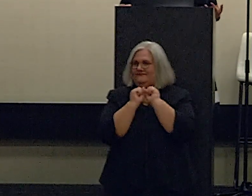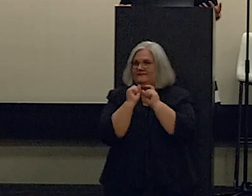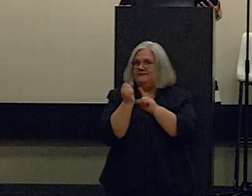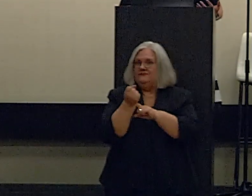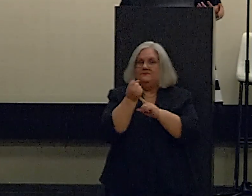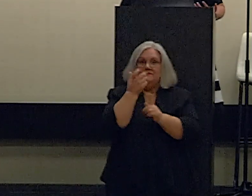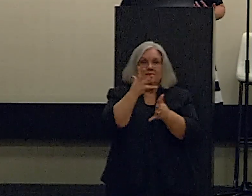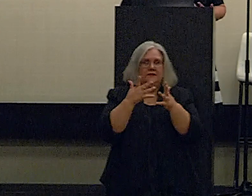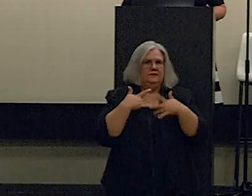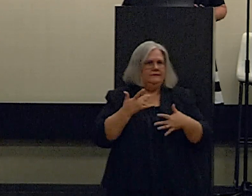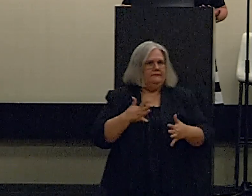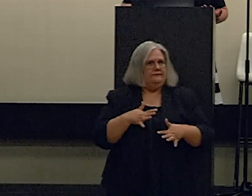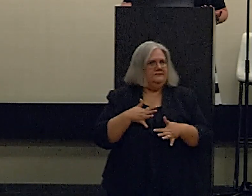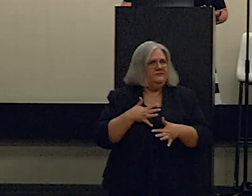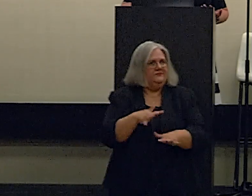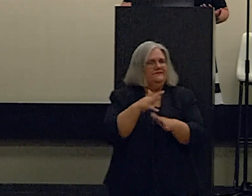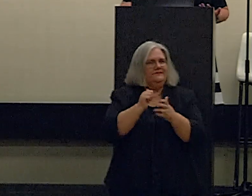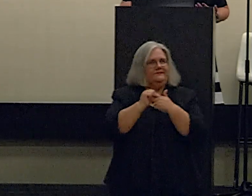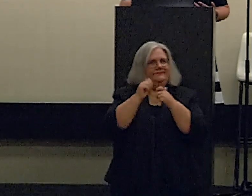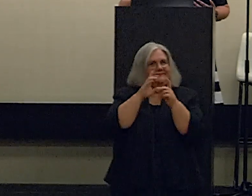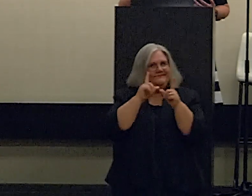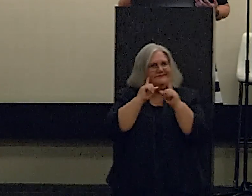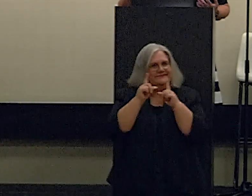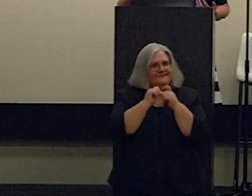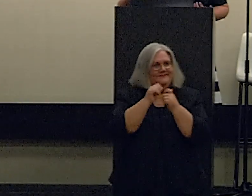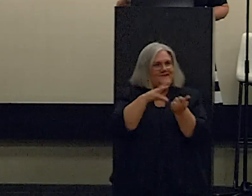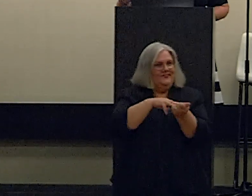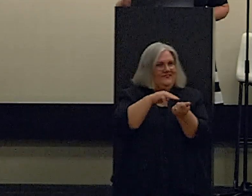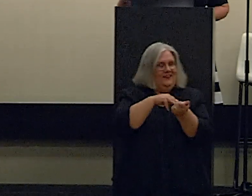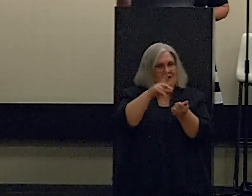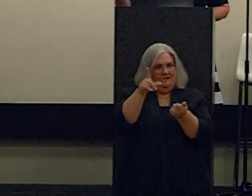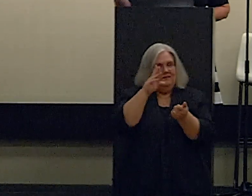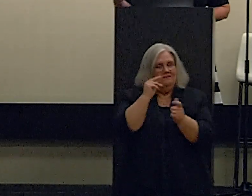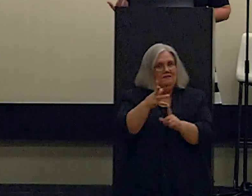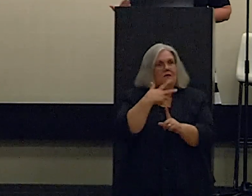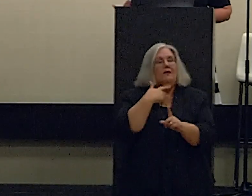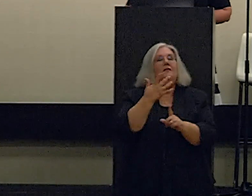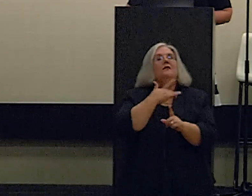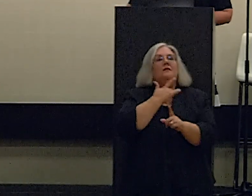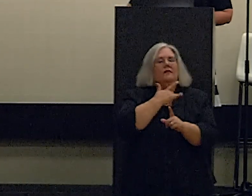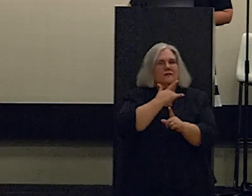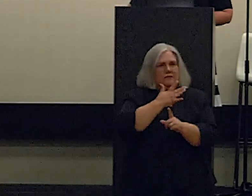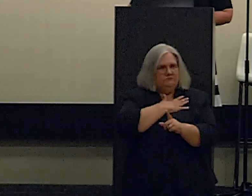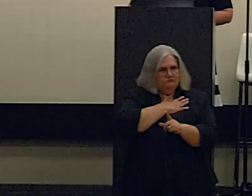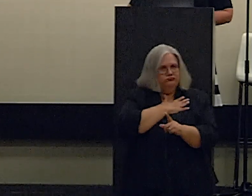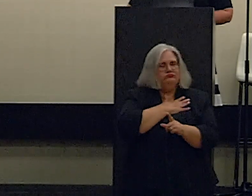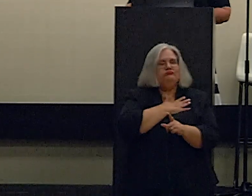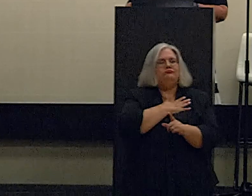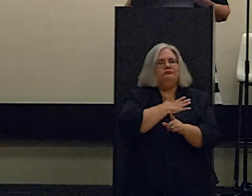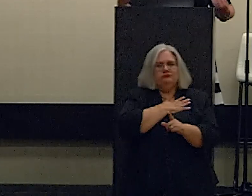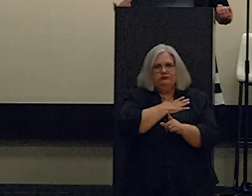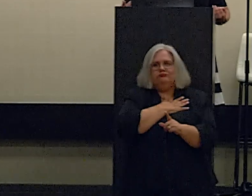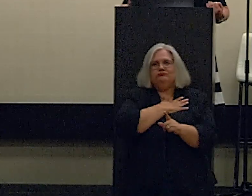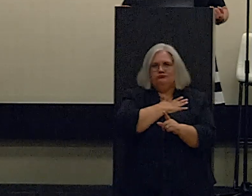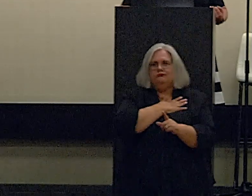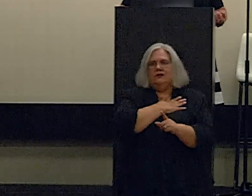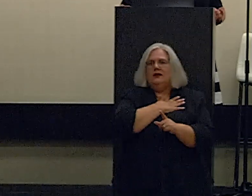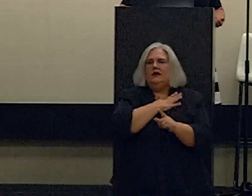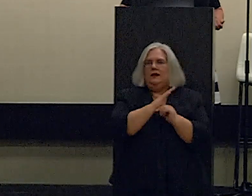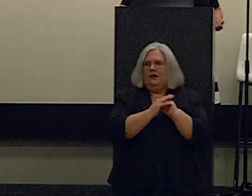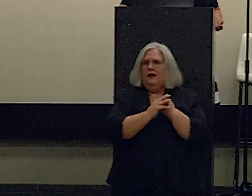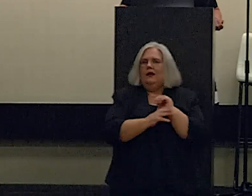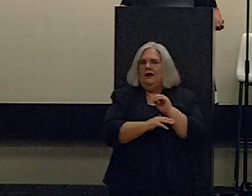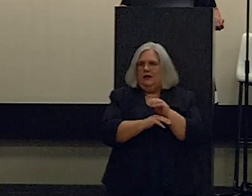nervous about having that conversation with a provider, and they make you feel comfortable, you're going to have a completely